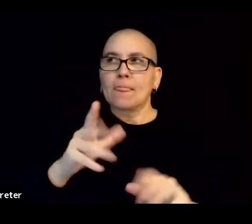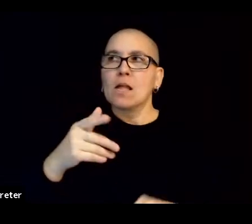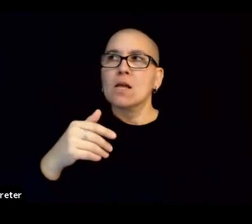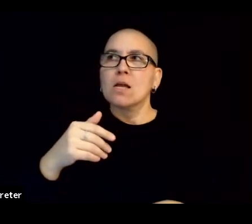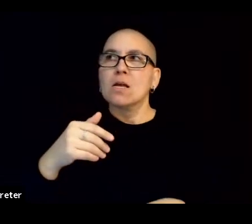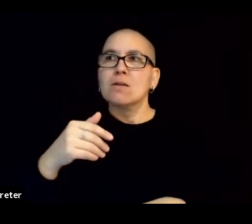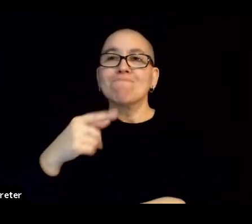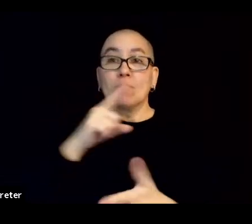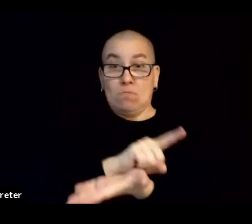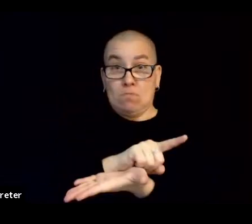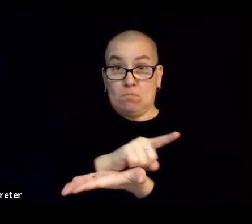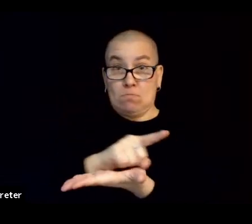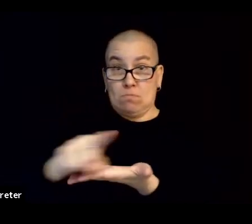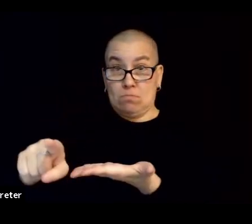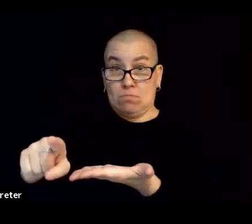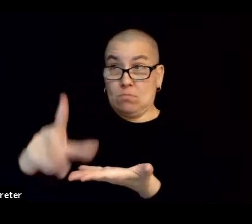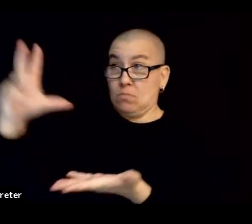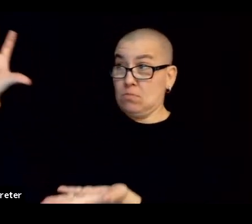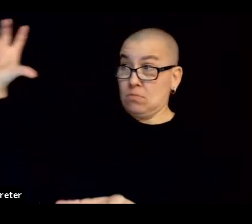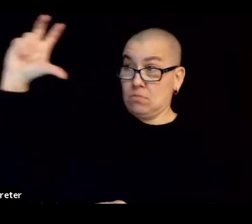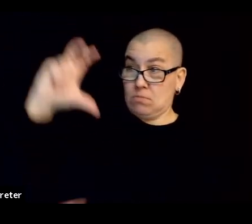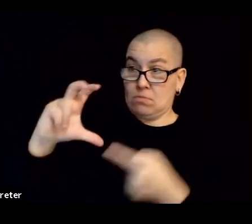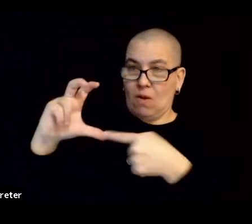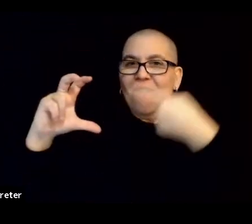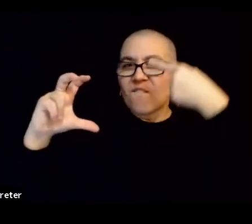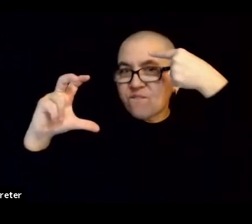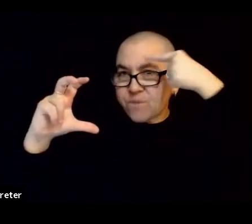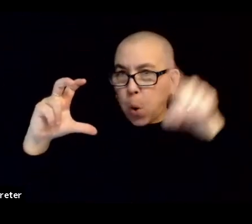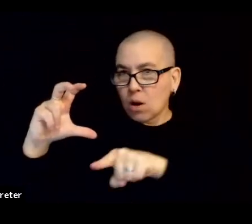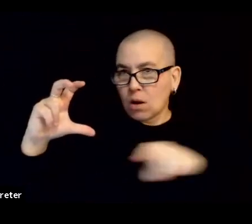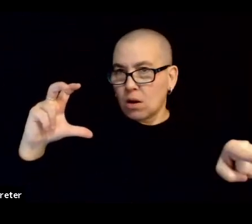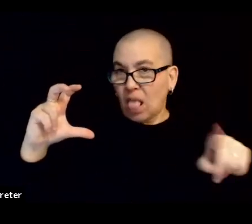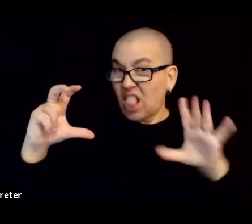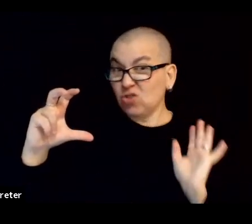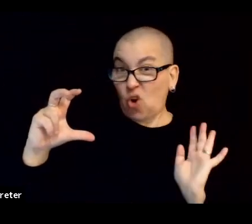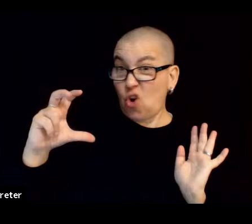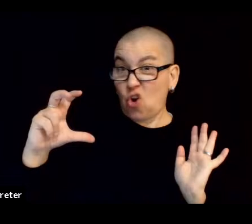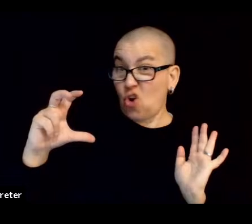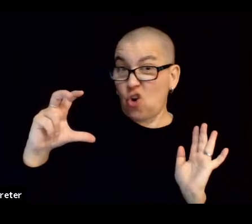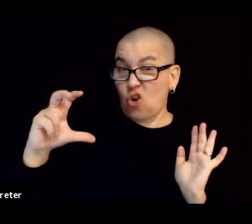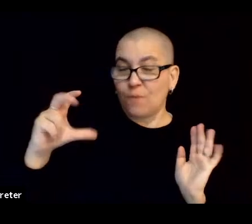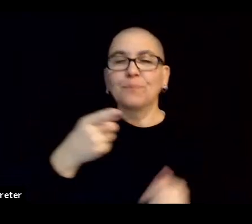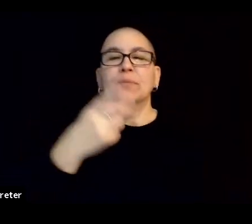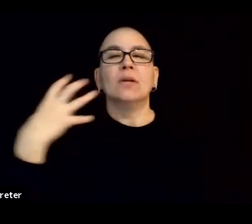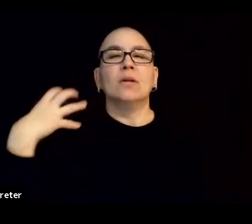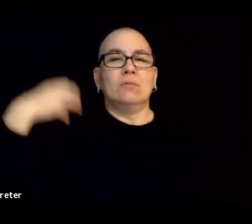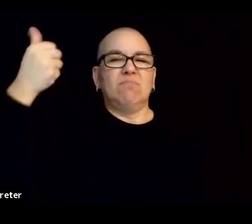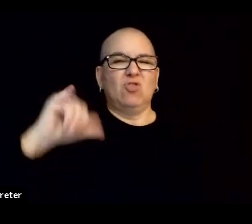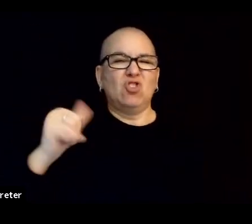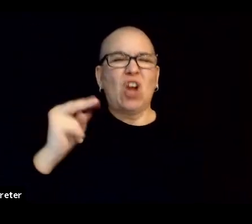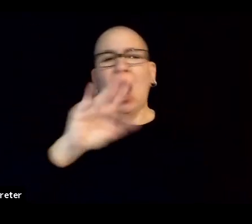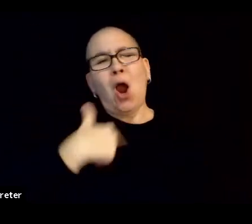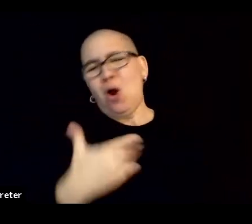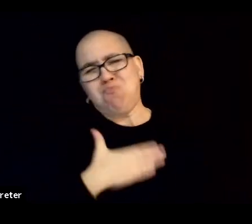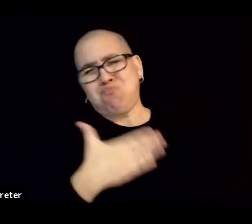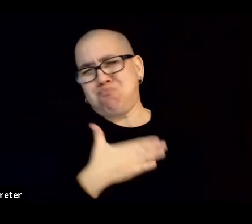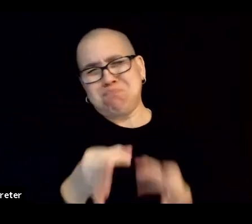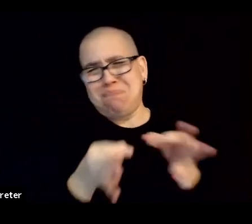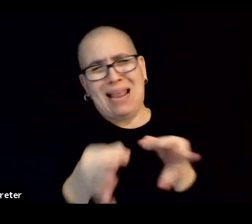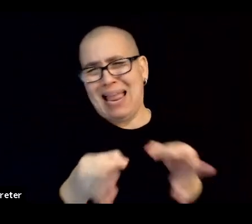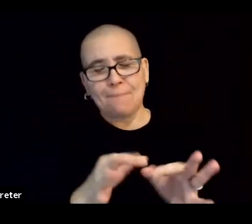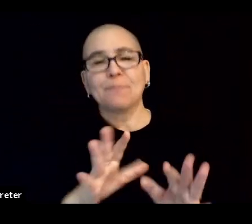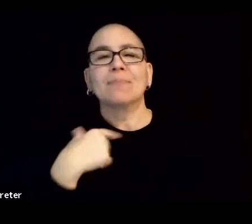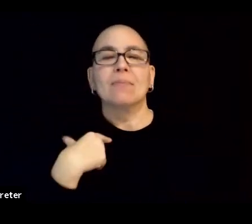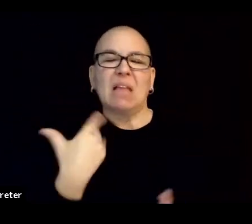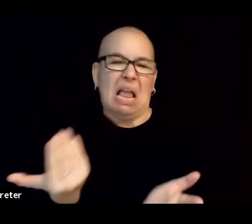government's allocations. Right. As we've talked about before, the state gets an allocation and